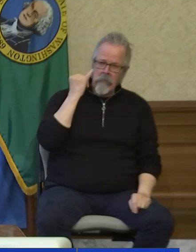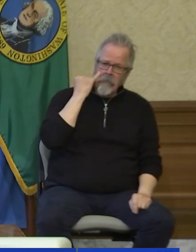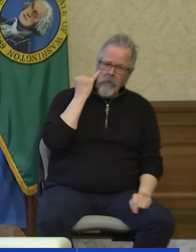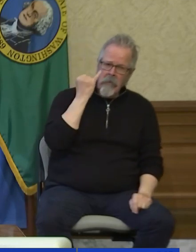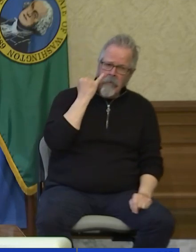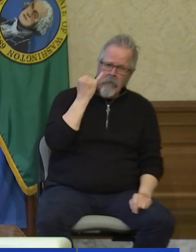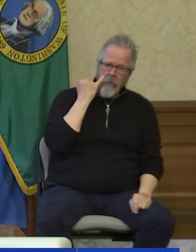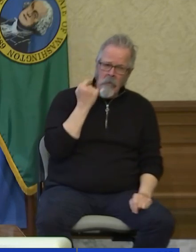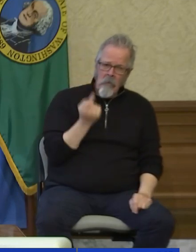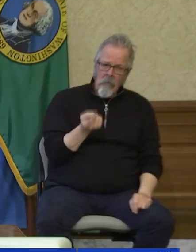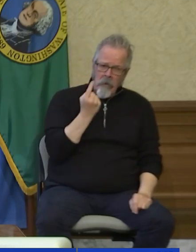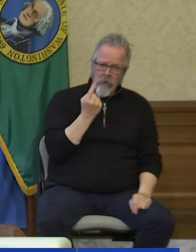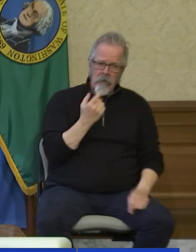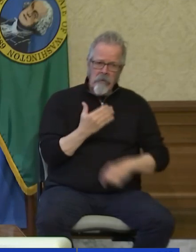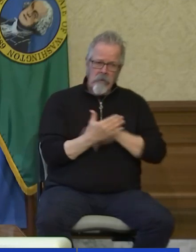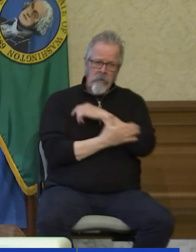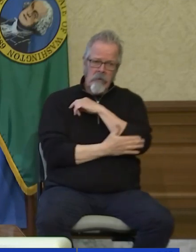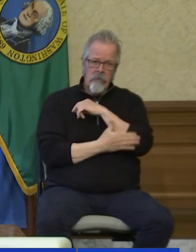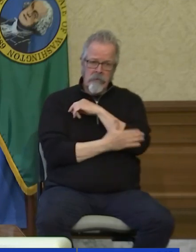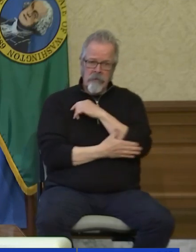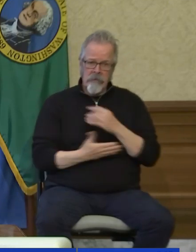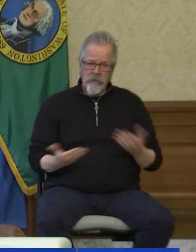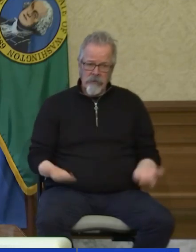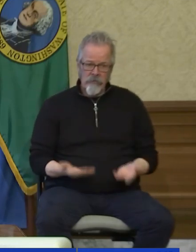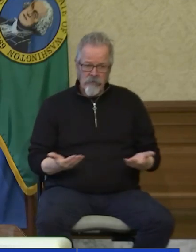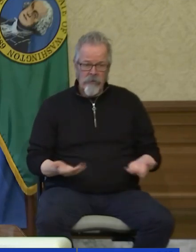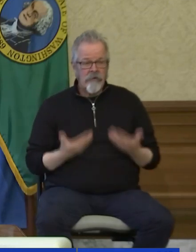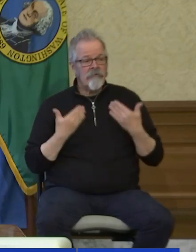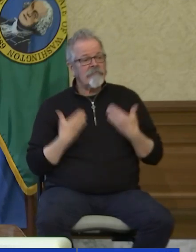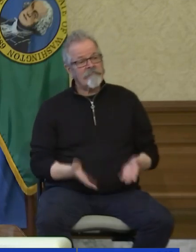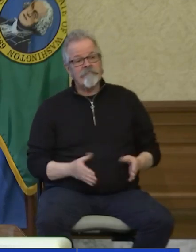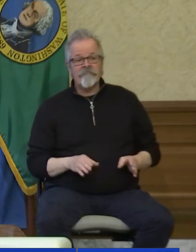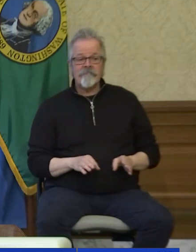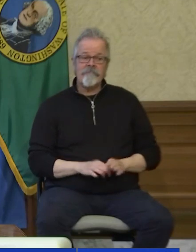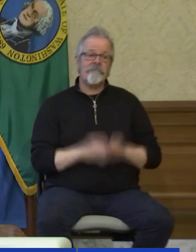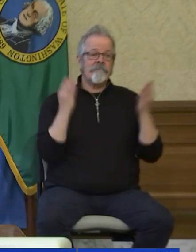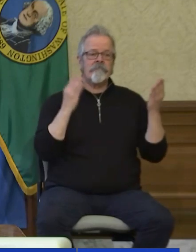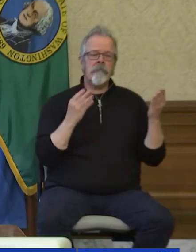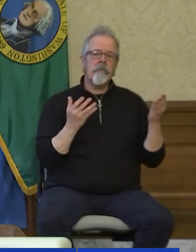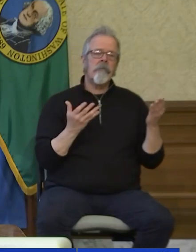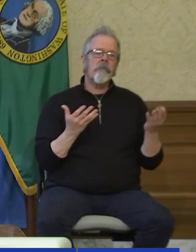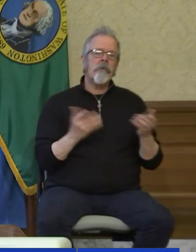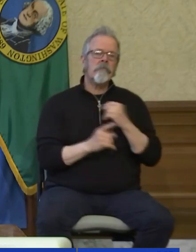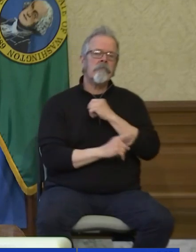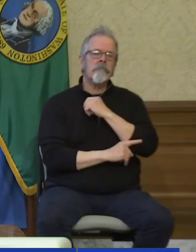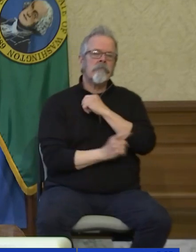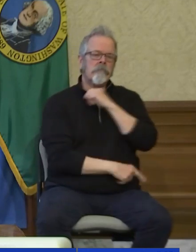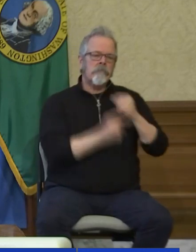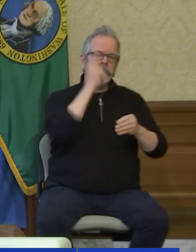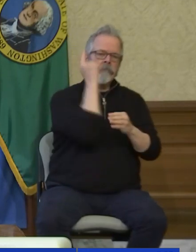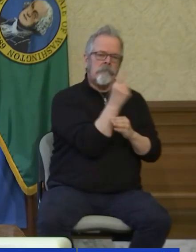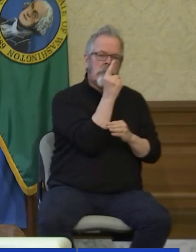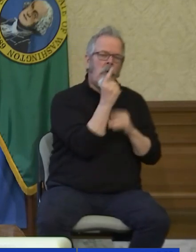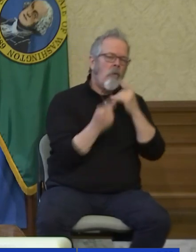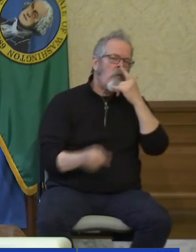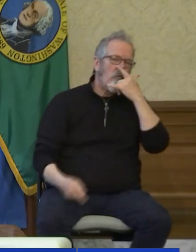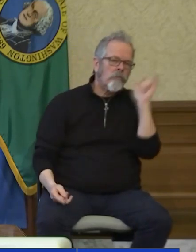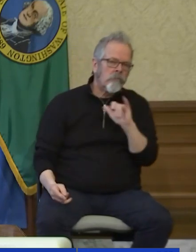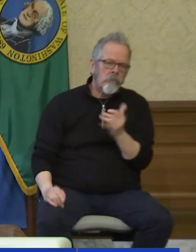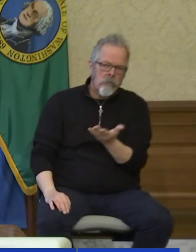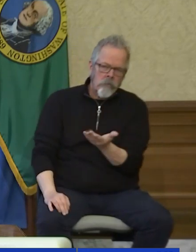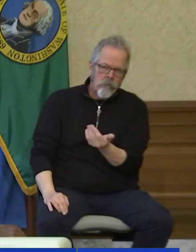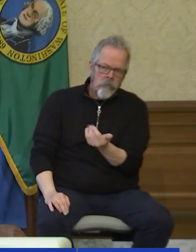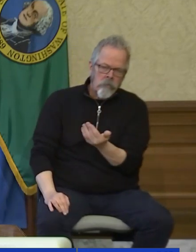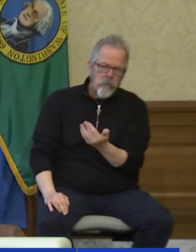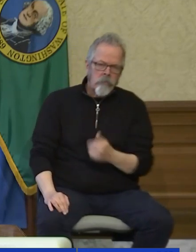are the repercussions at the state level? And then just a clarification, does phase 1 begin next week, or is the to